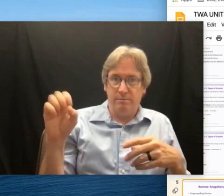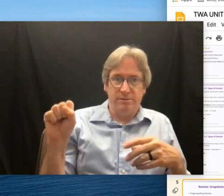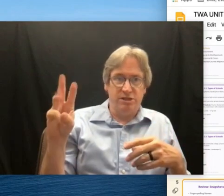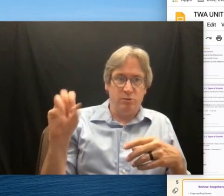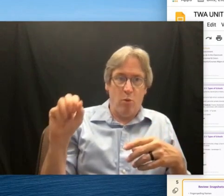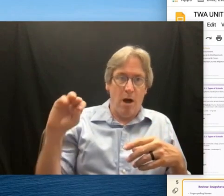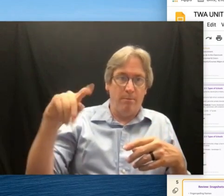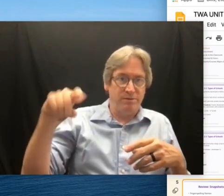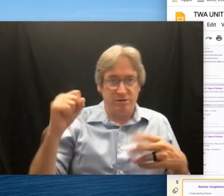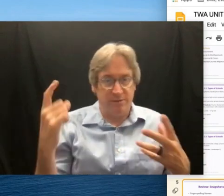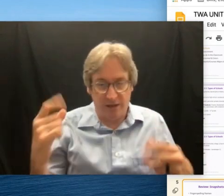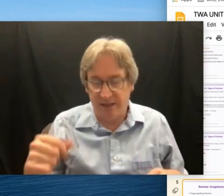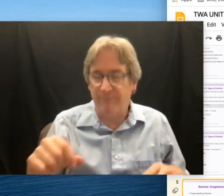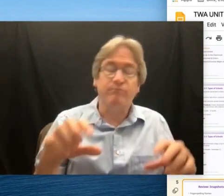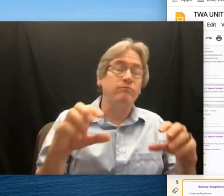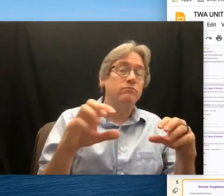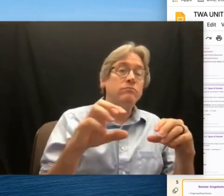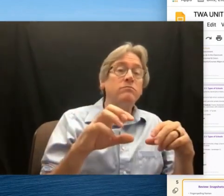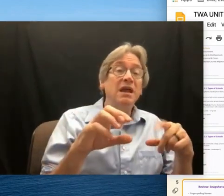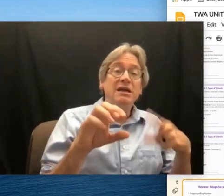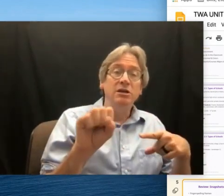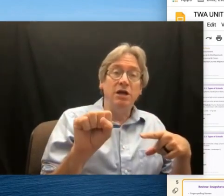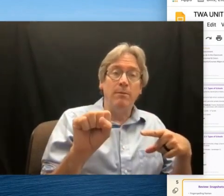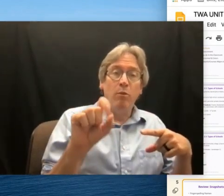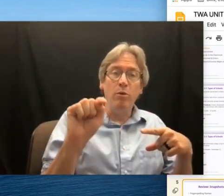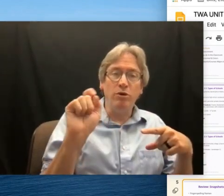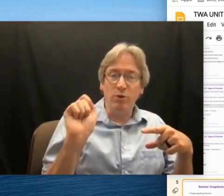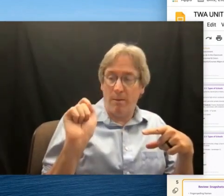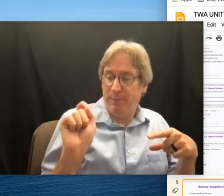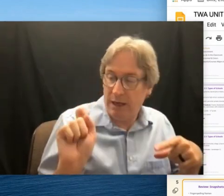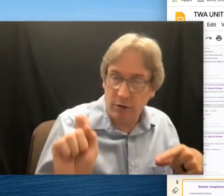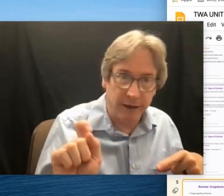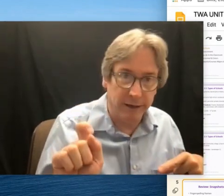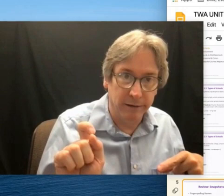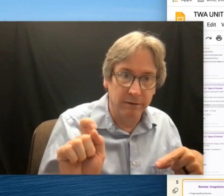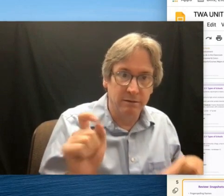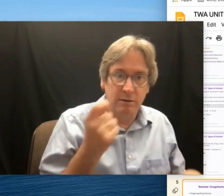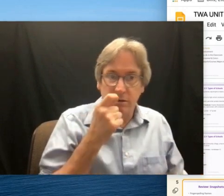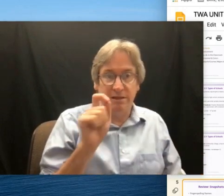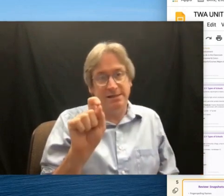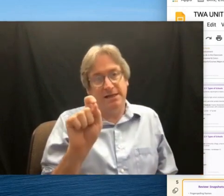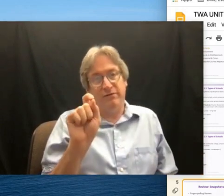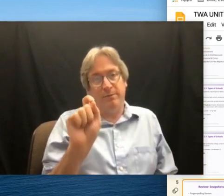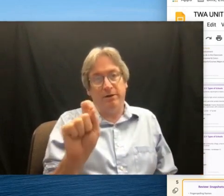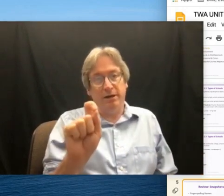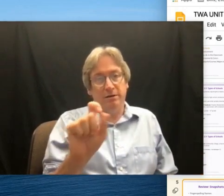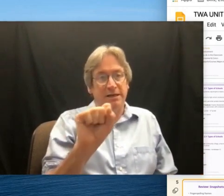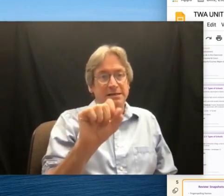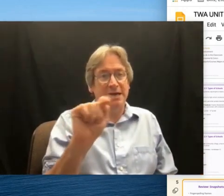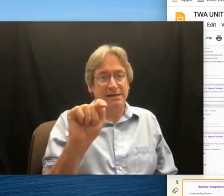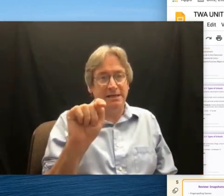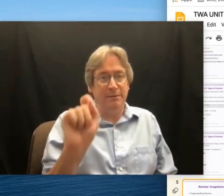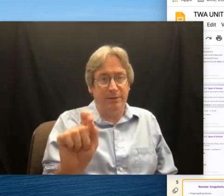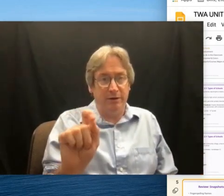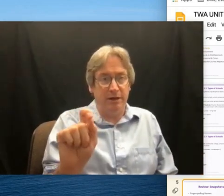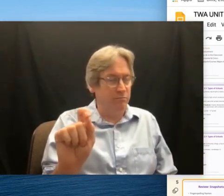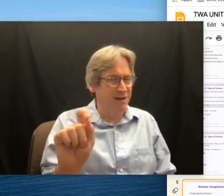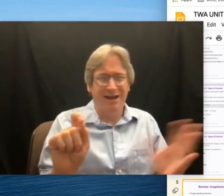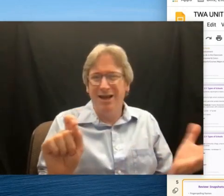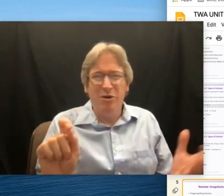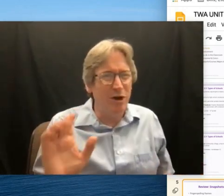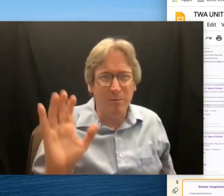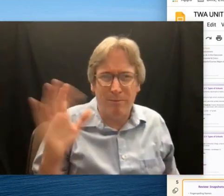the swamps or something like that. We won't do a period. This is the sign for period, like St.